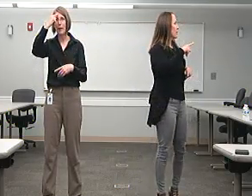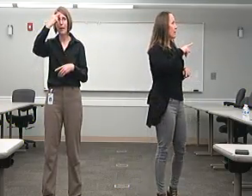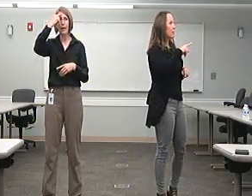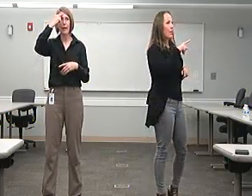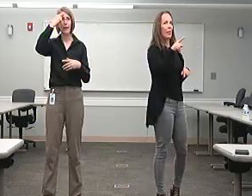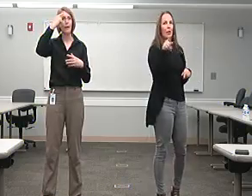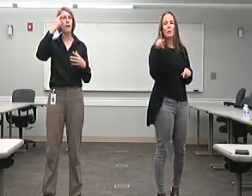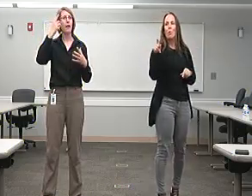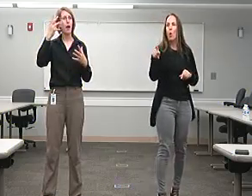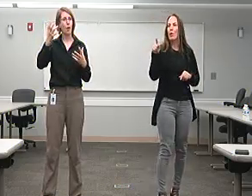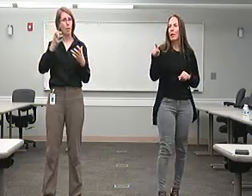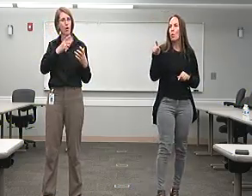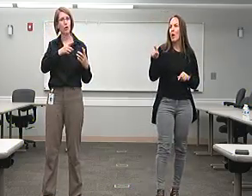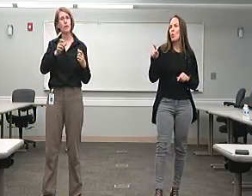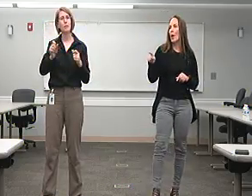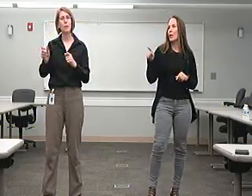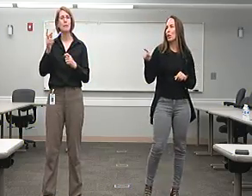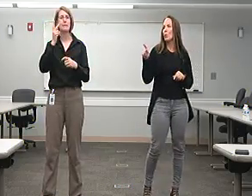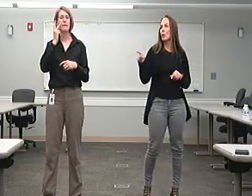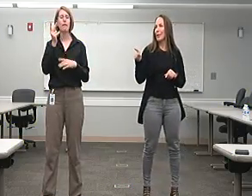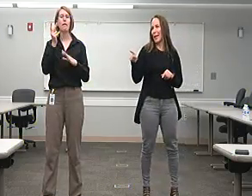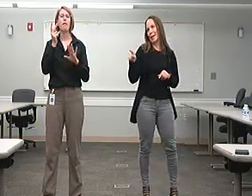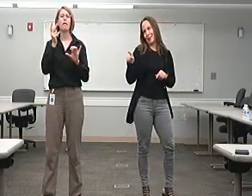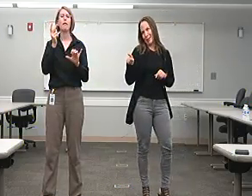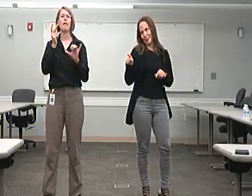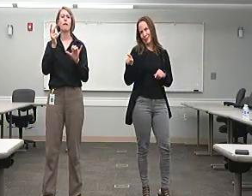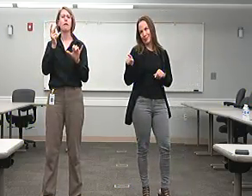more than one way to communicate things.